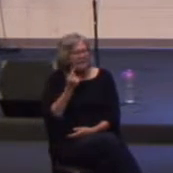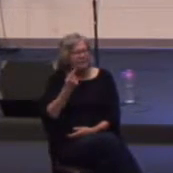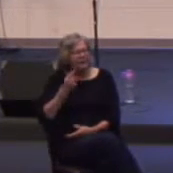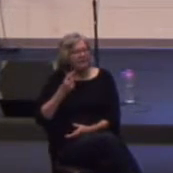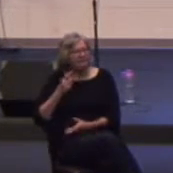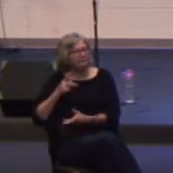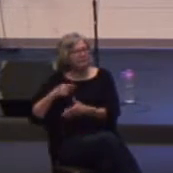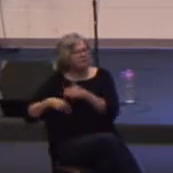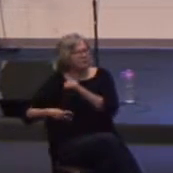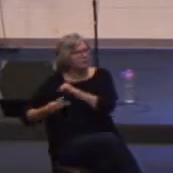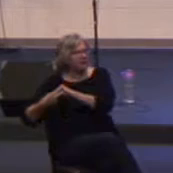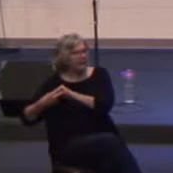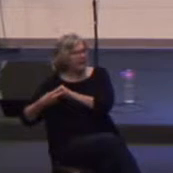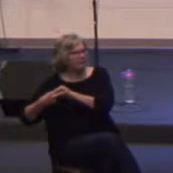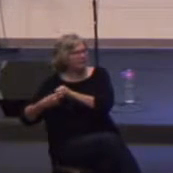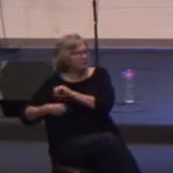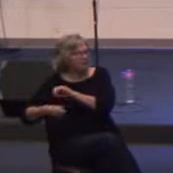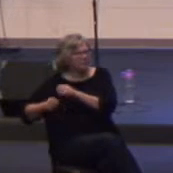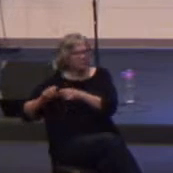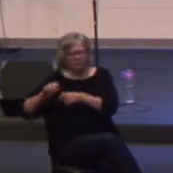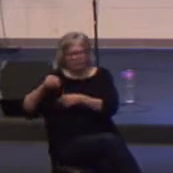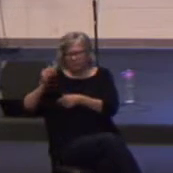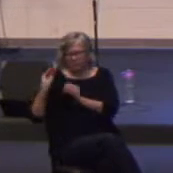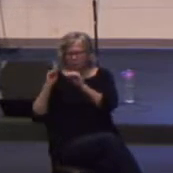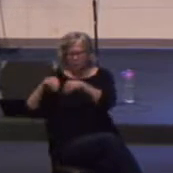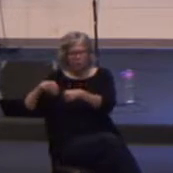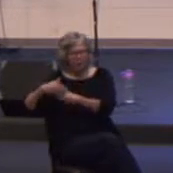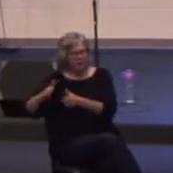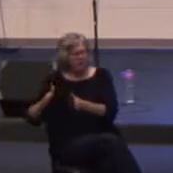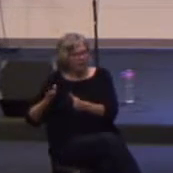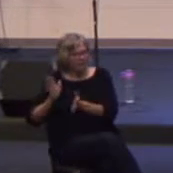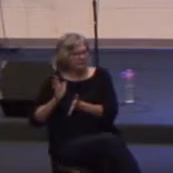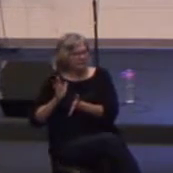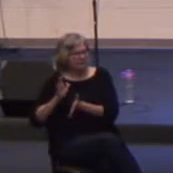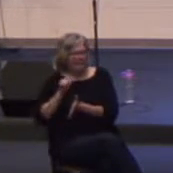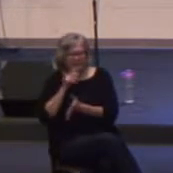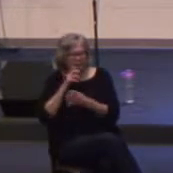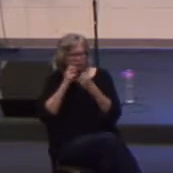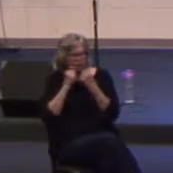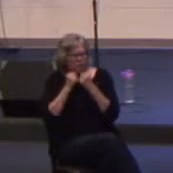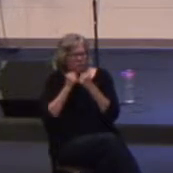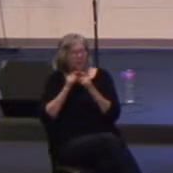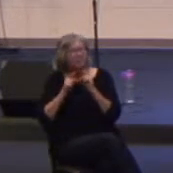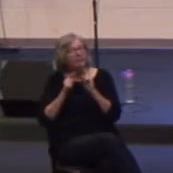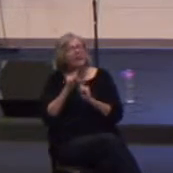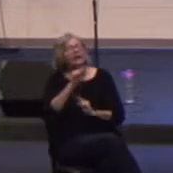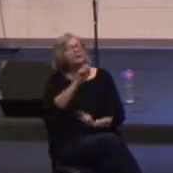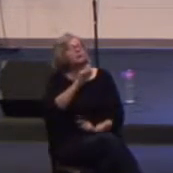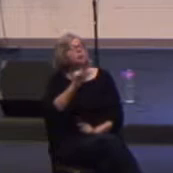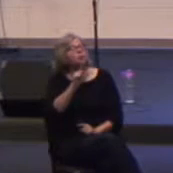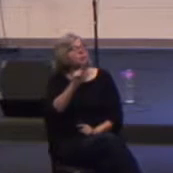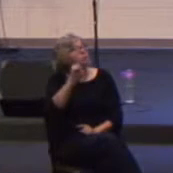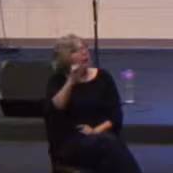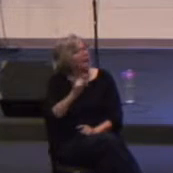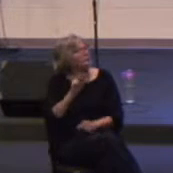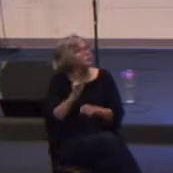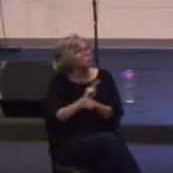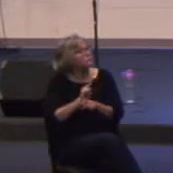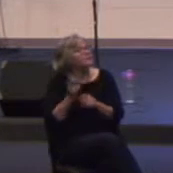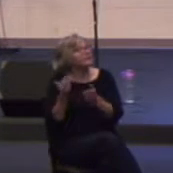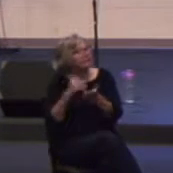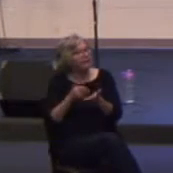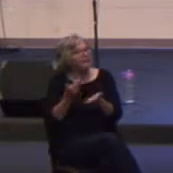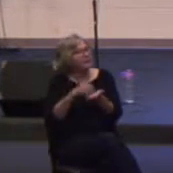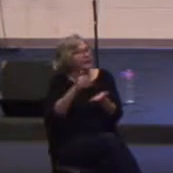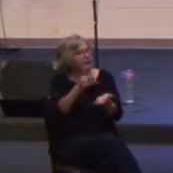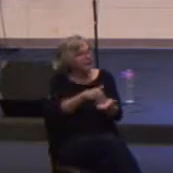on display or lock it in a box. It is a tool. It's something you have to use over and